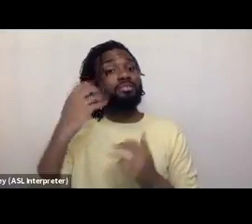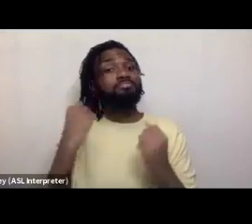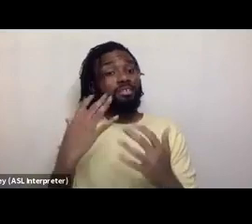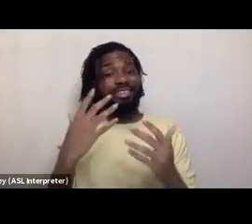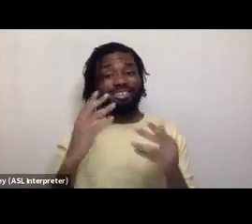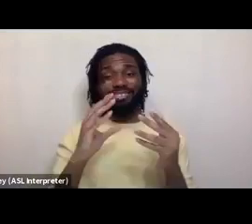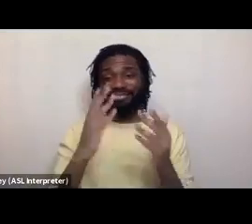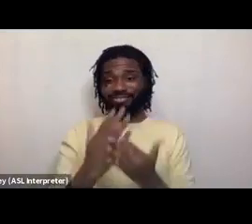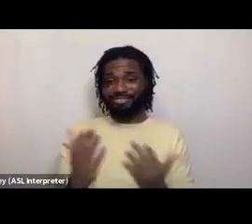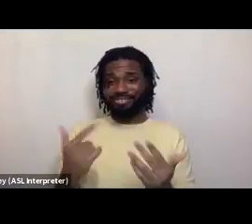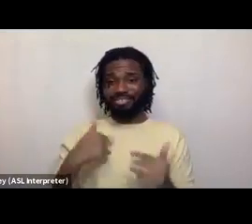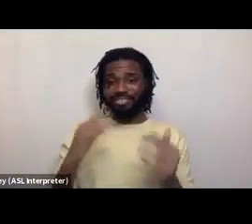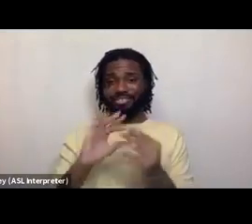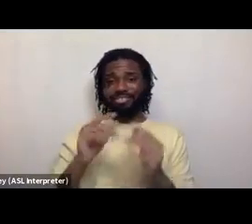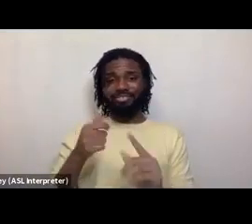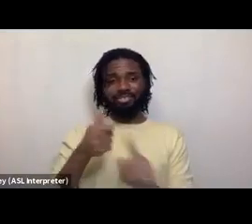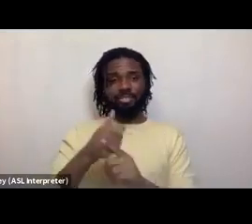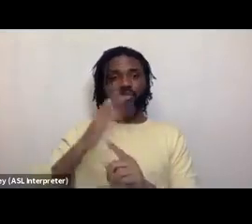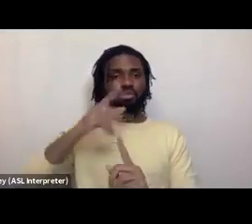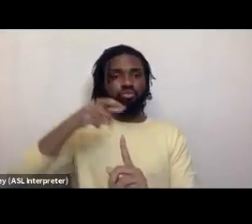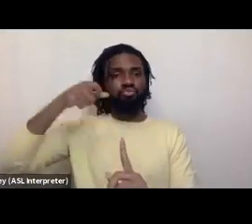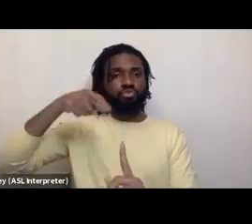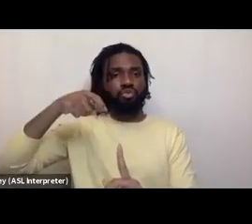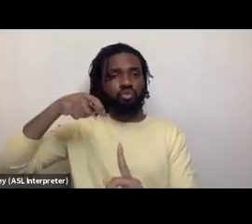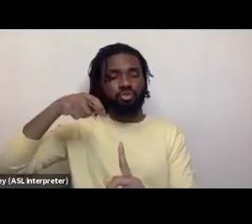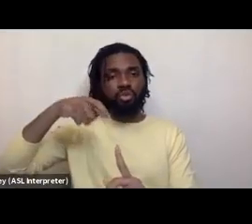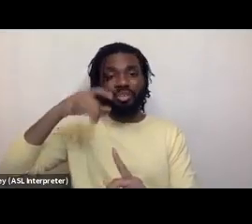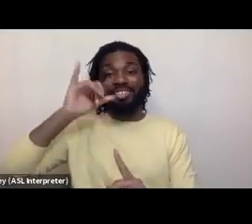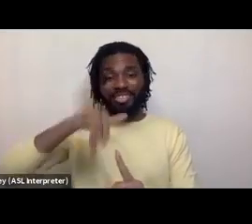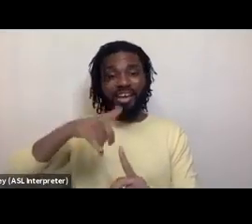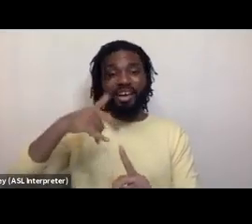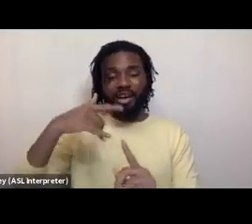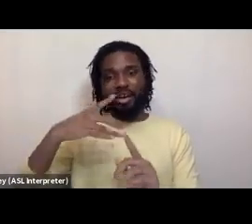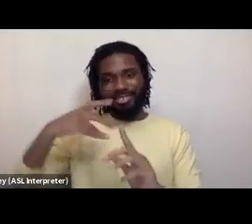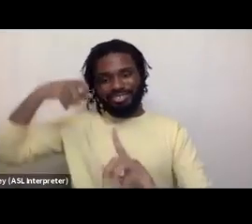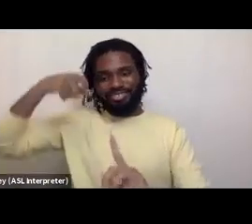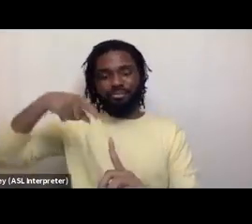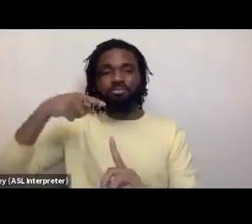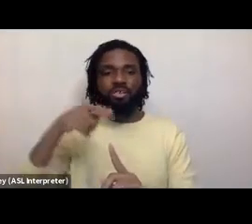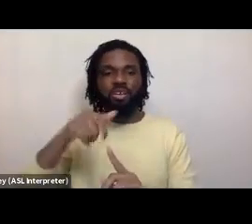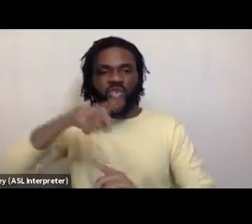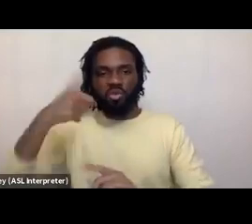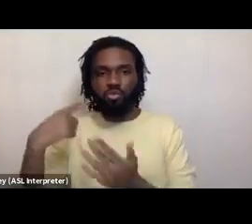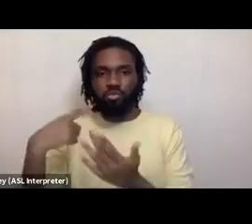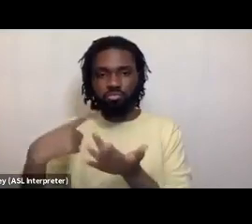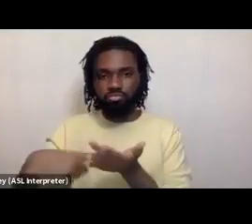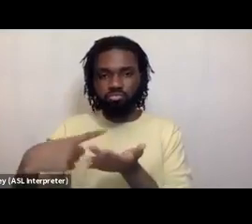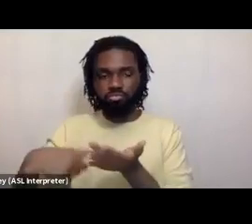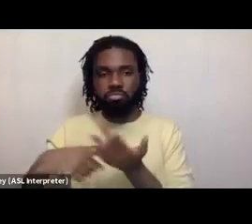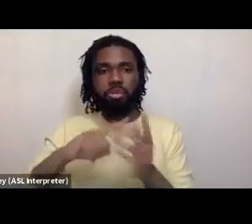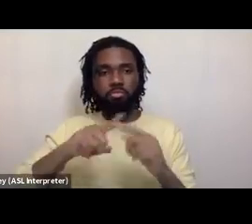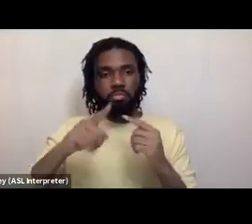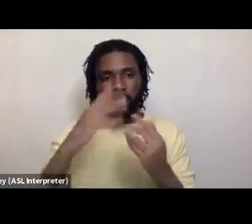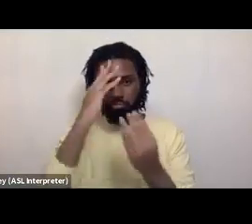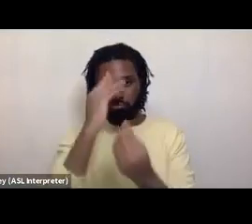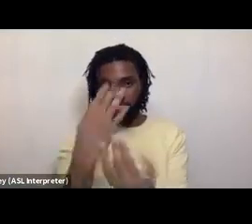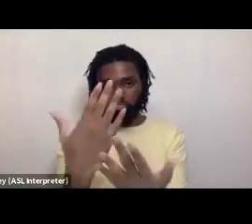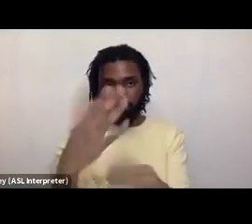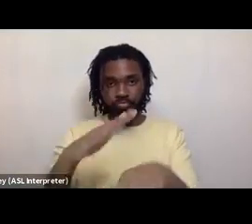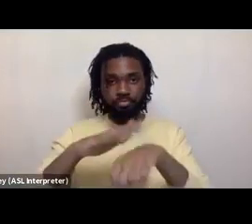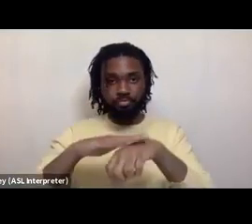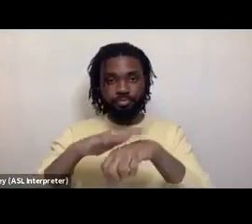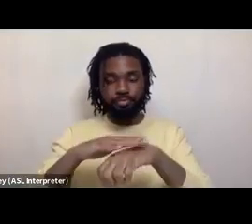triggering. And that's a conversation for another time, but just do know that.